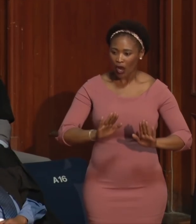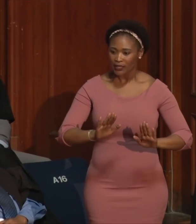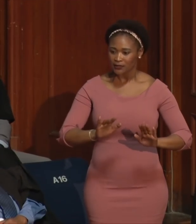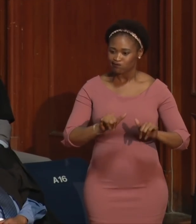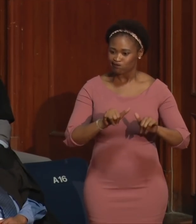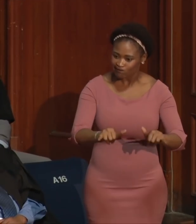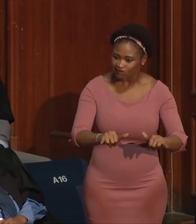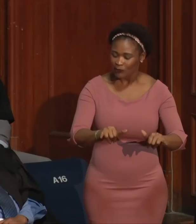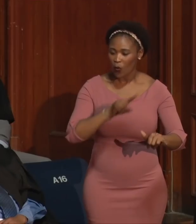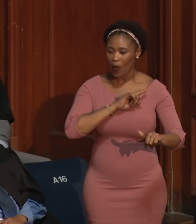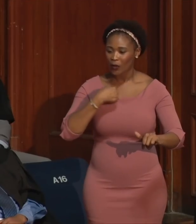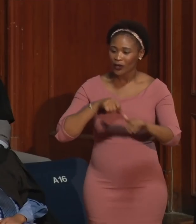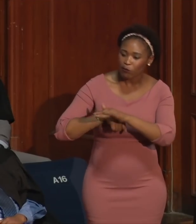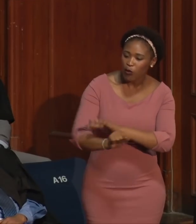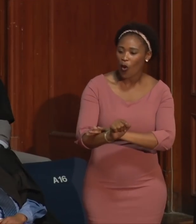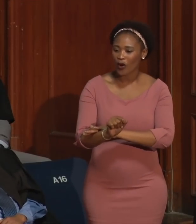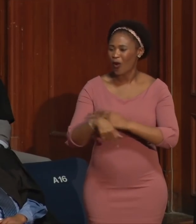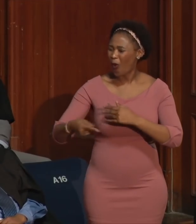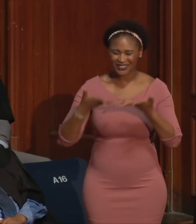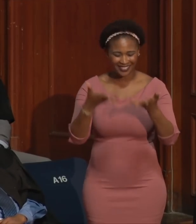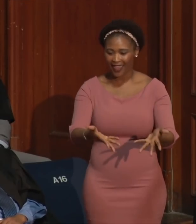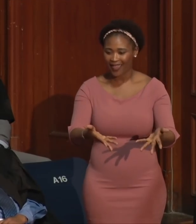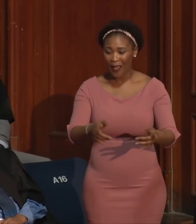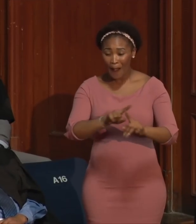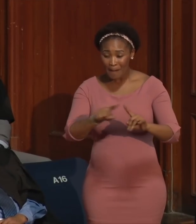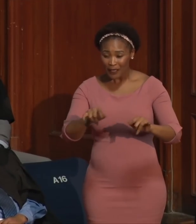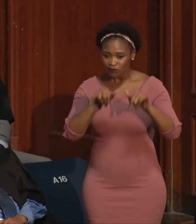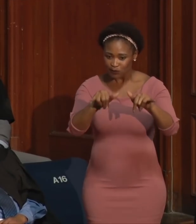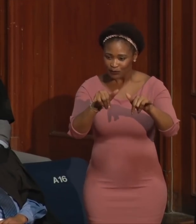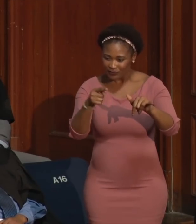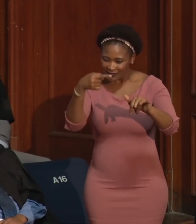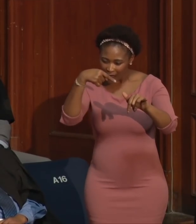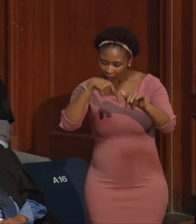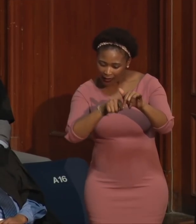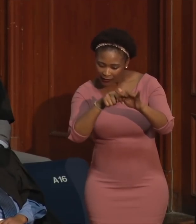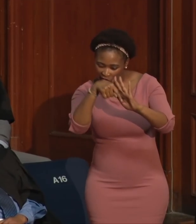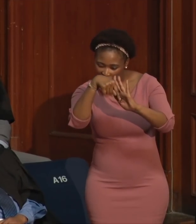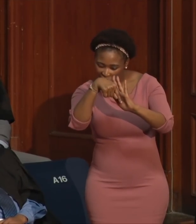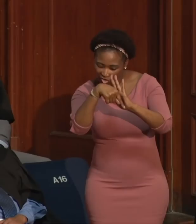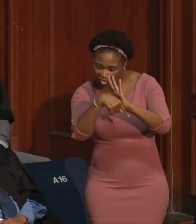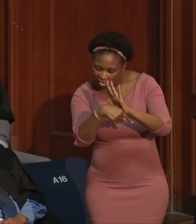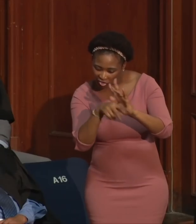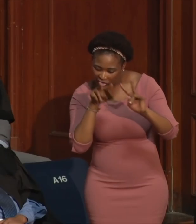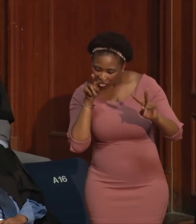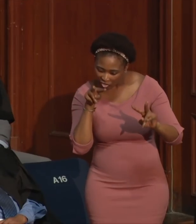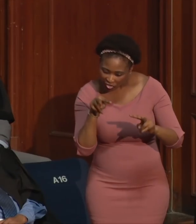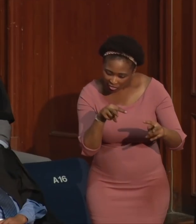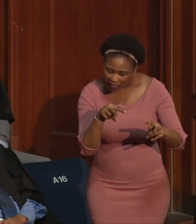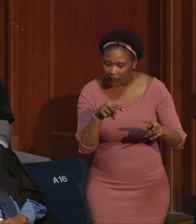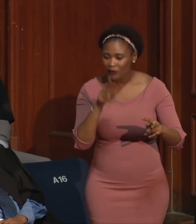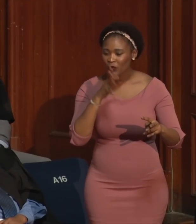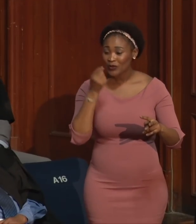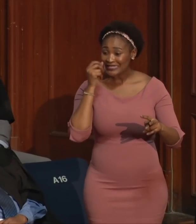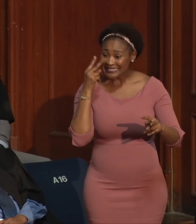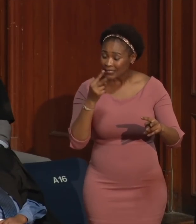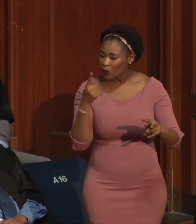was always there, secure and stable. But underneath it, if you really, really look closely, you will realize